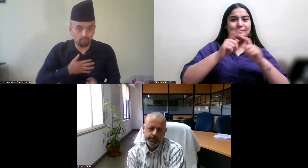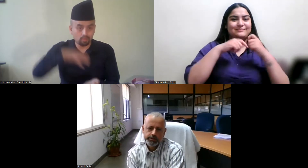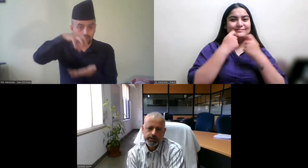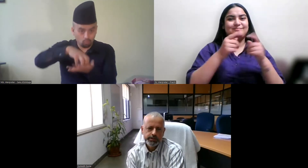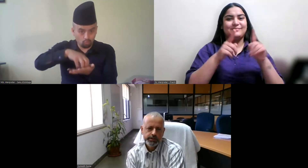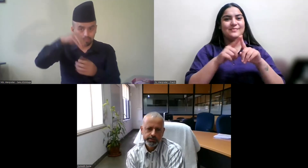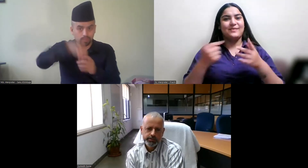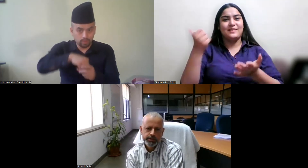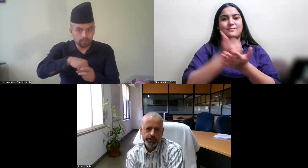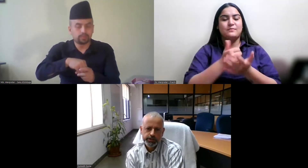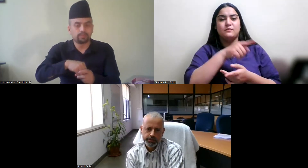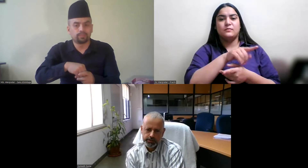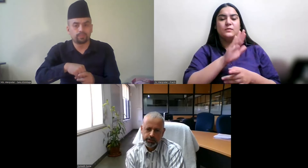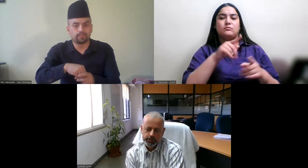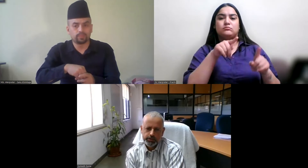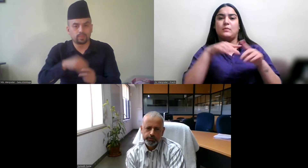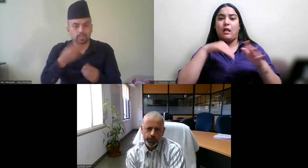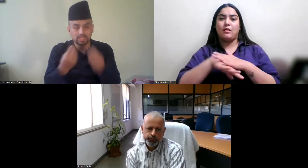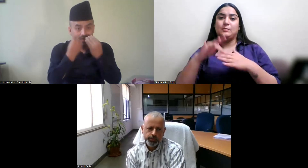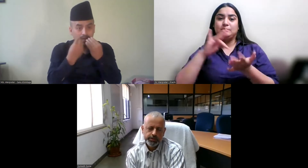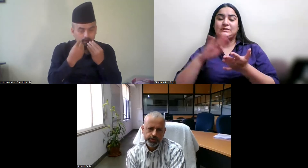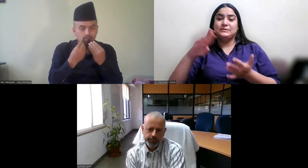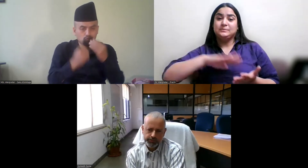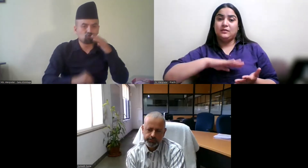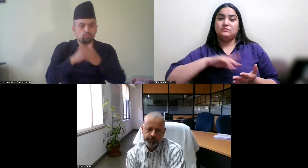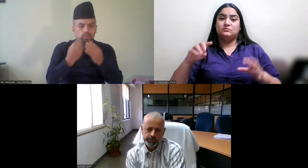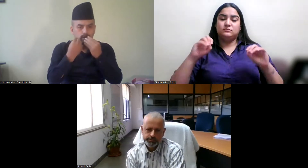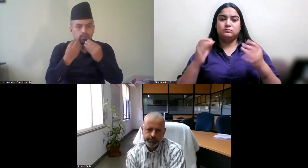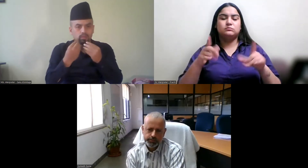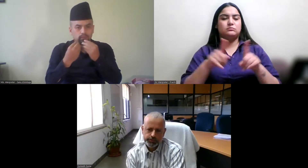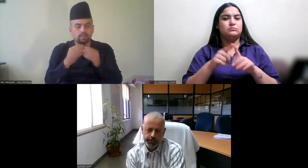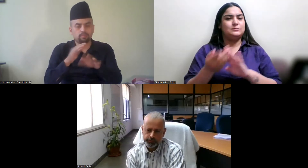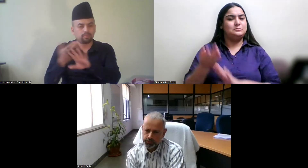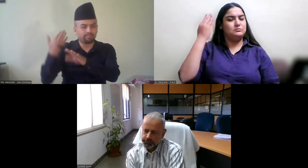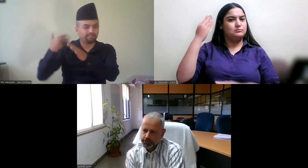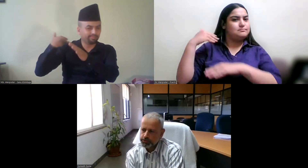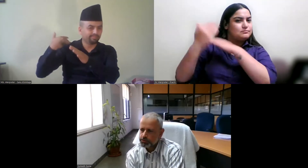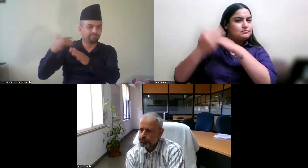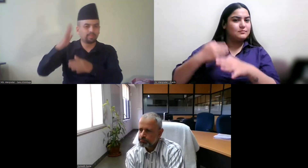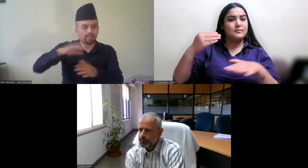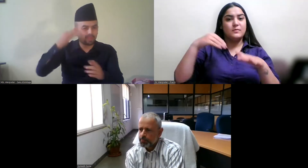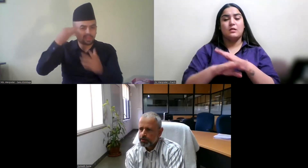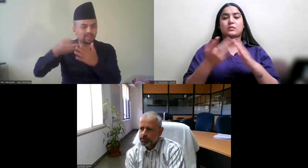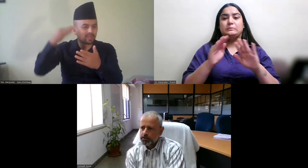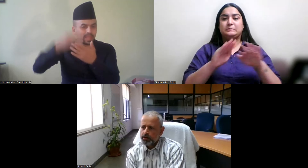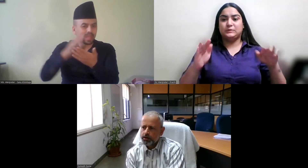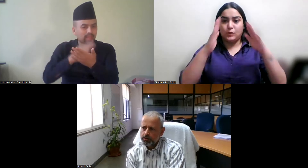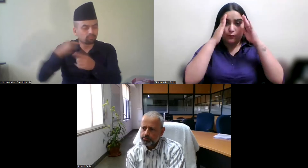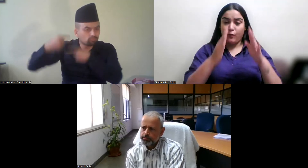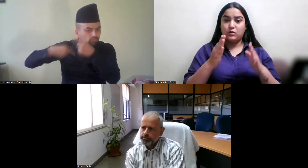consolidate the learning from so many previous child-focused initiatives.